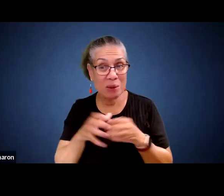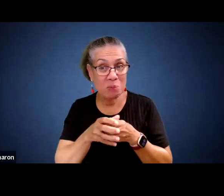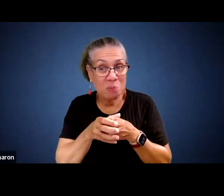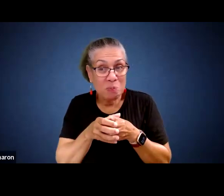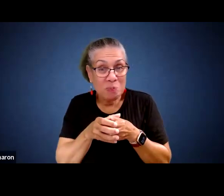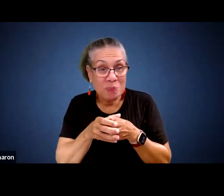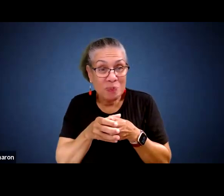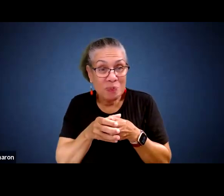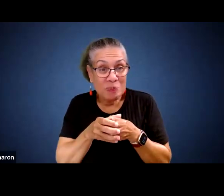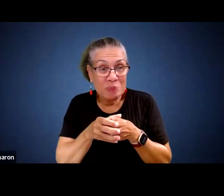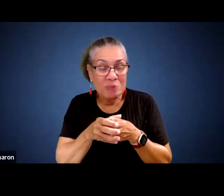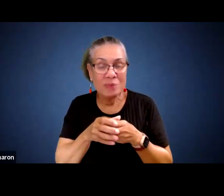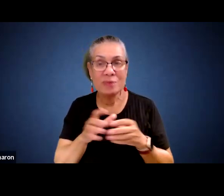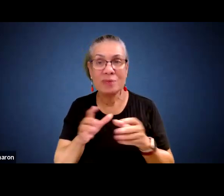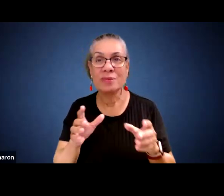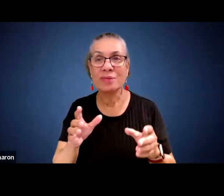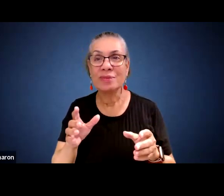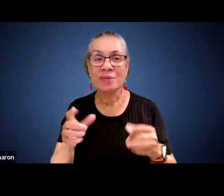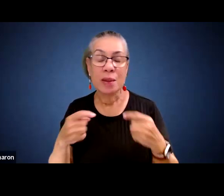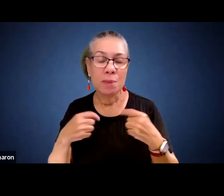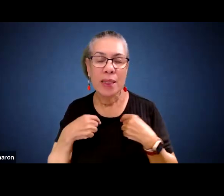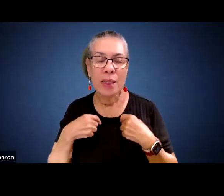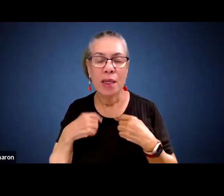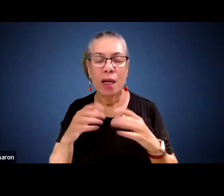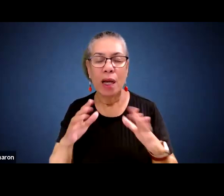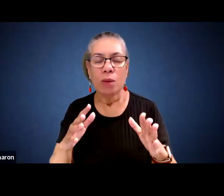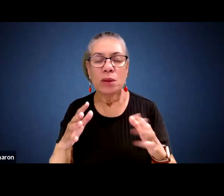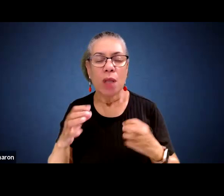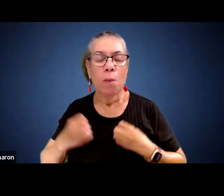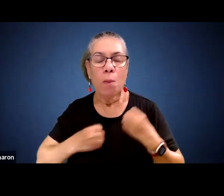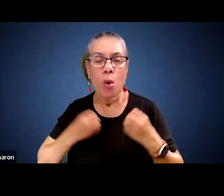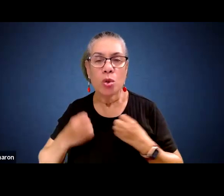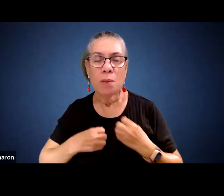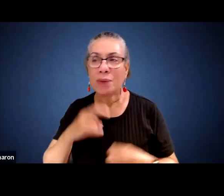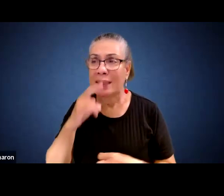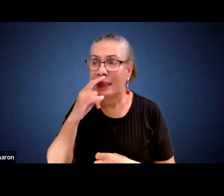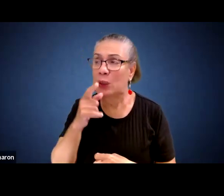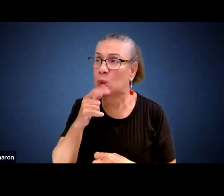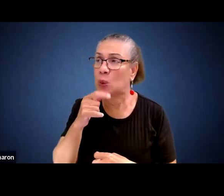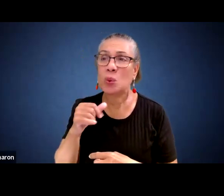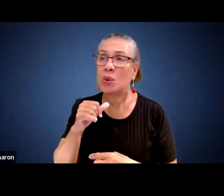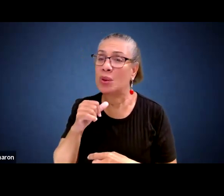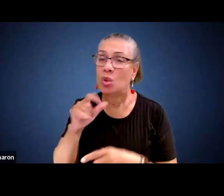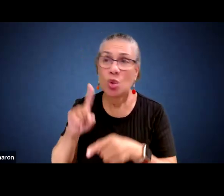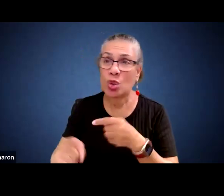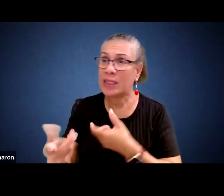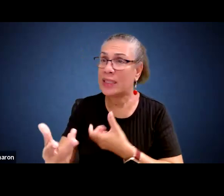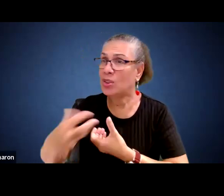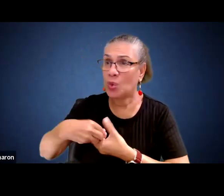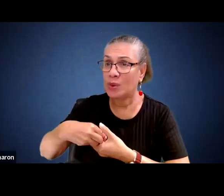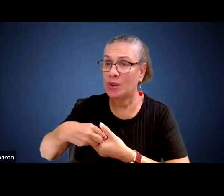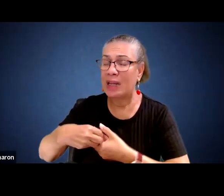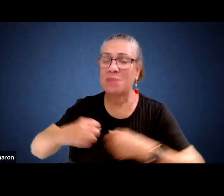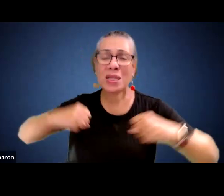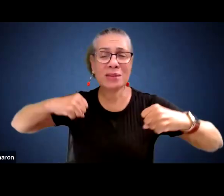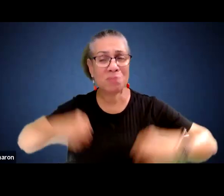And I was really, really emotional about the kids that didn't get in. Mm. And I said, geez, we're